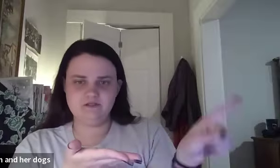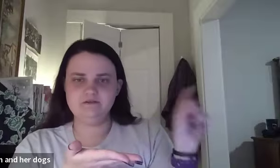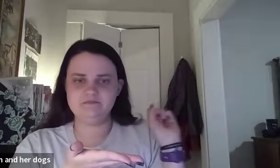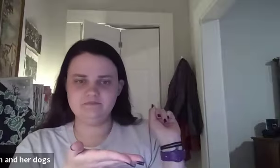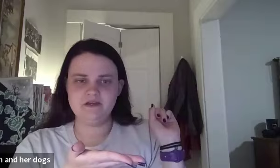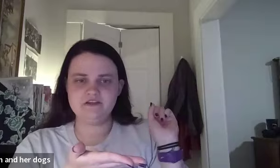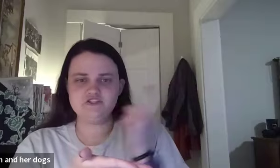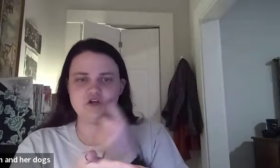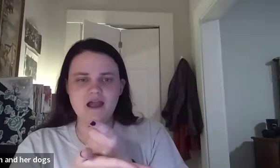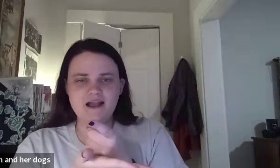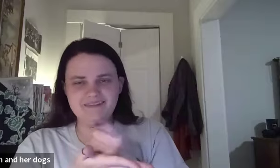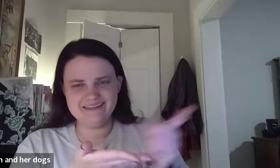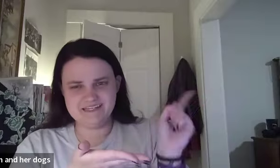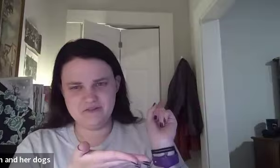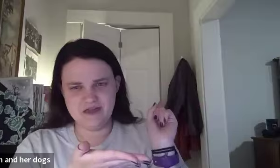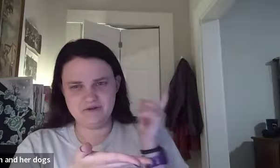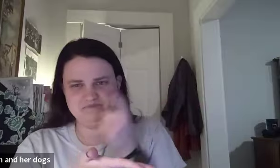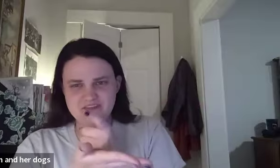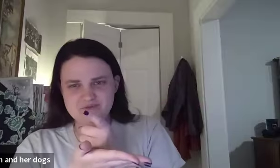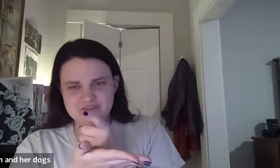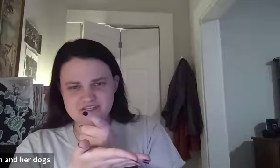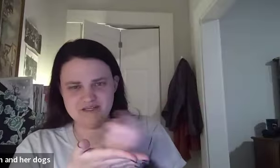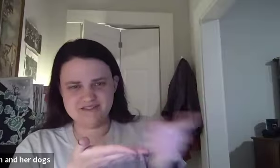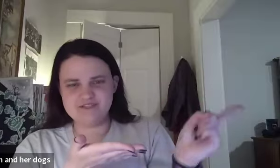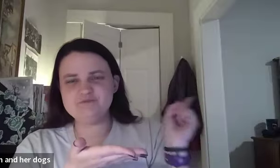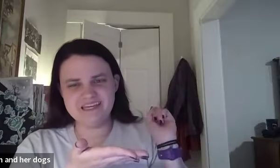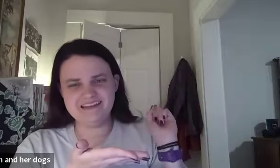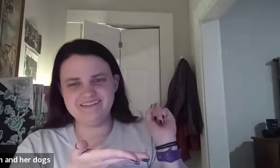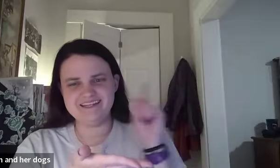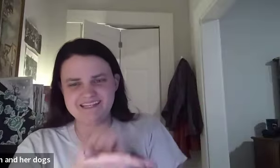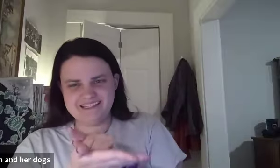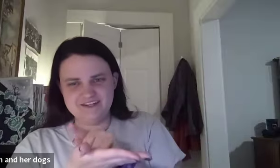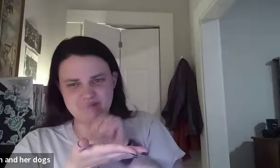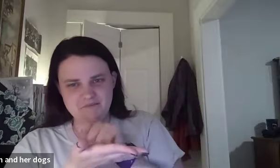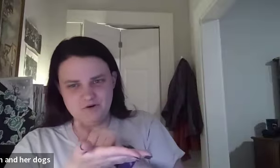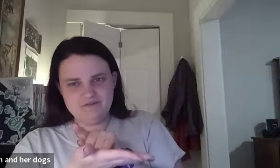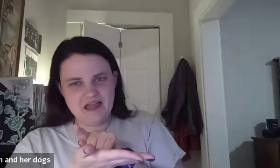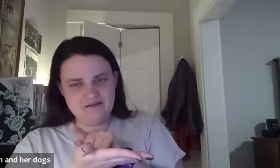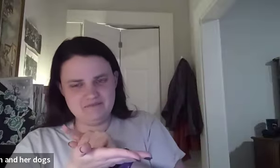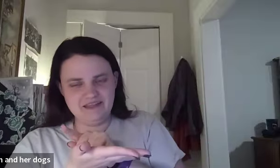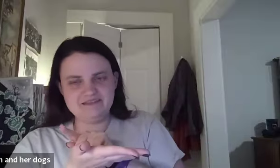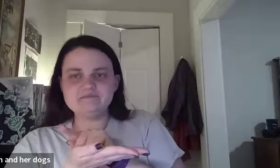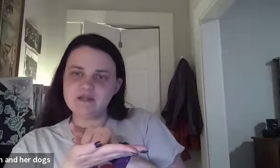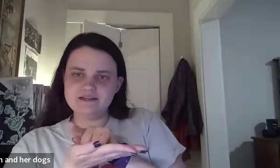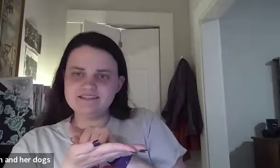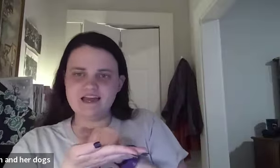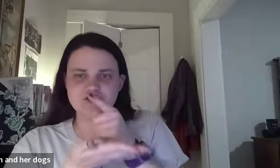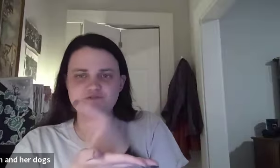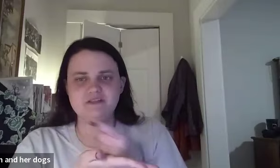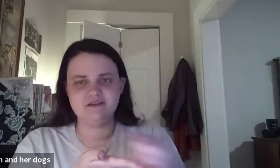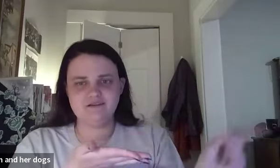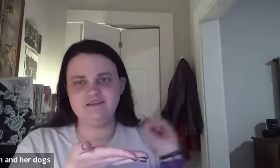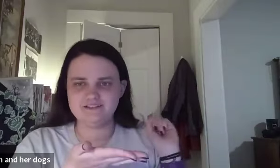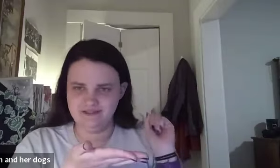week. Sorry, I got lazy on that one. That's what this was. This was me getting lazy instead of doing it more flat and like nice. I just was like last